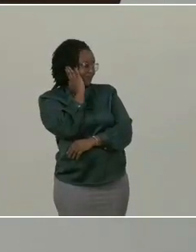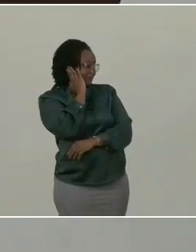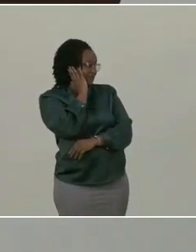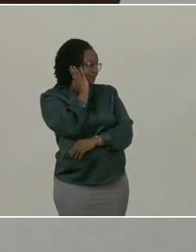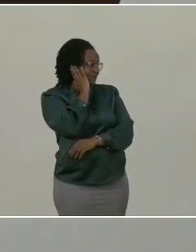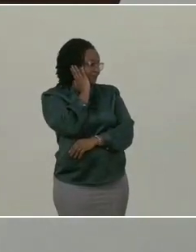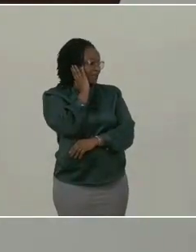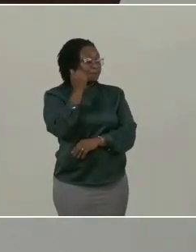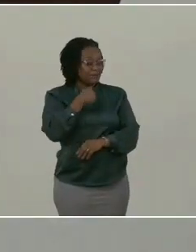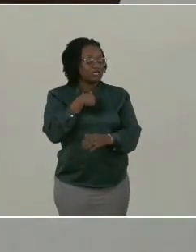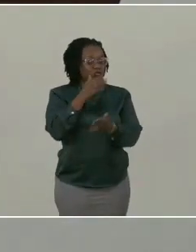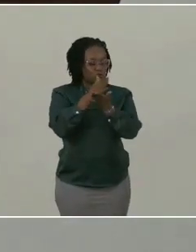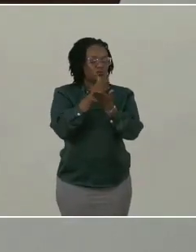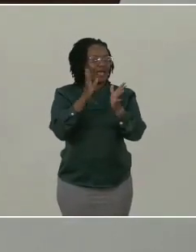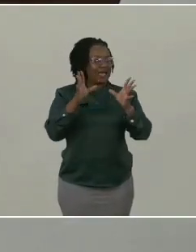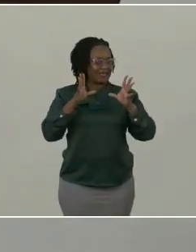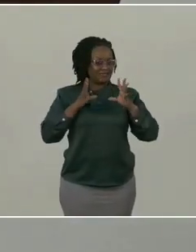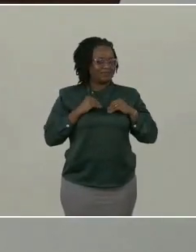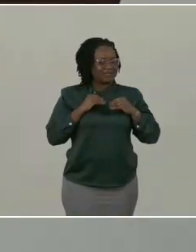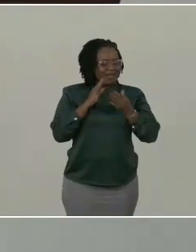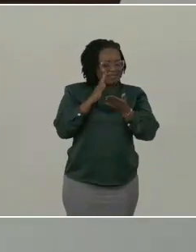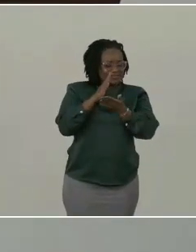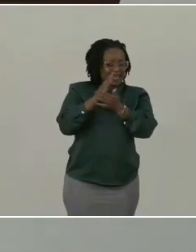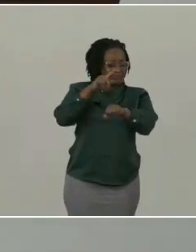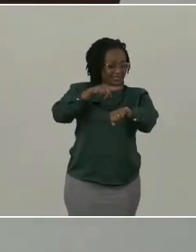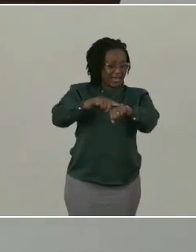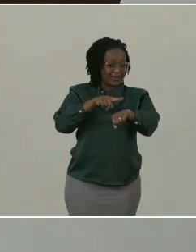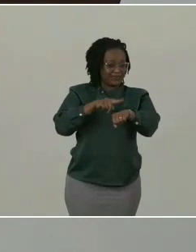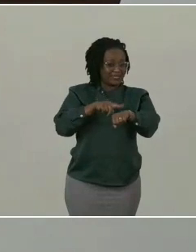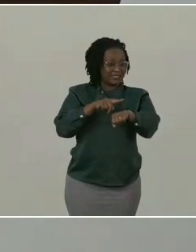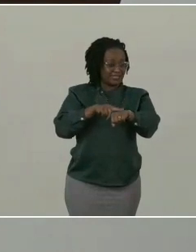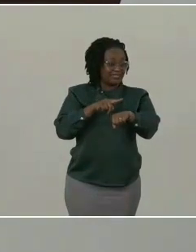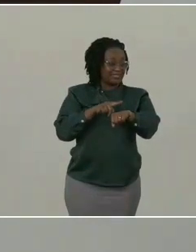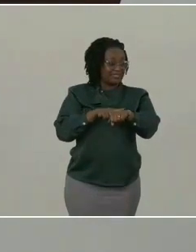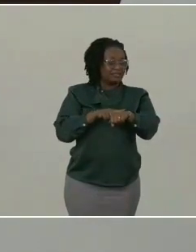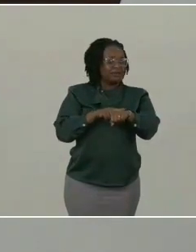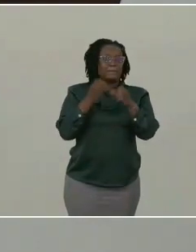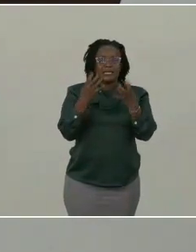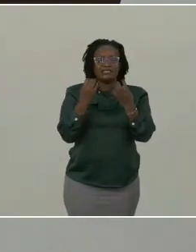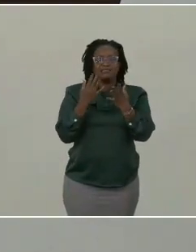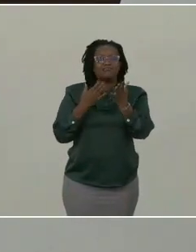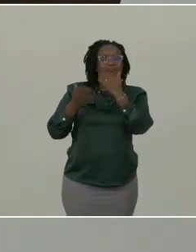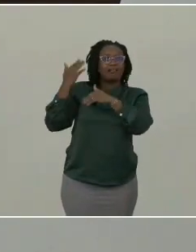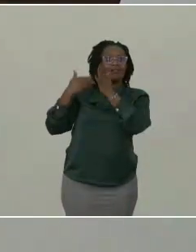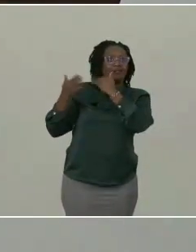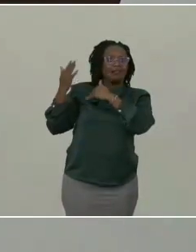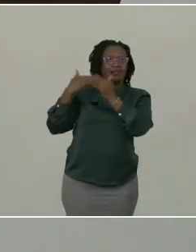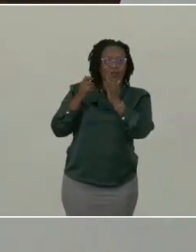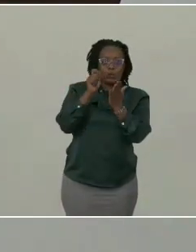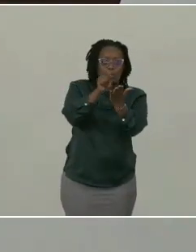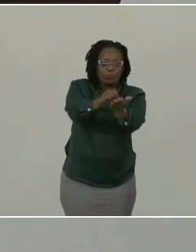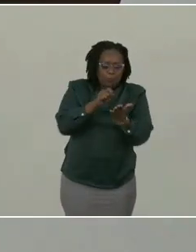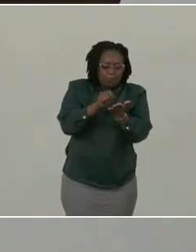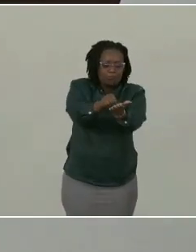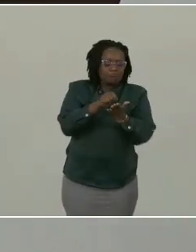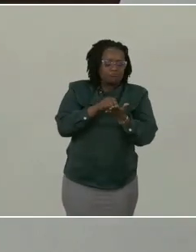I admit, at times in the past we used writing as a way of communication.